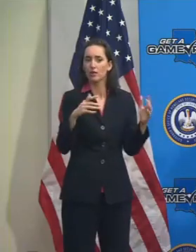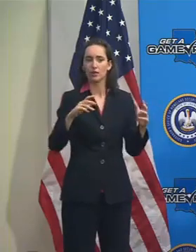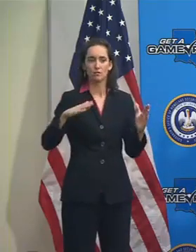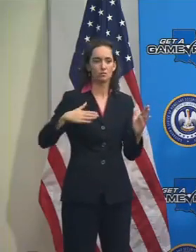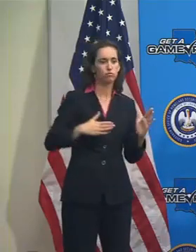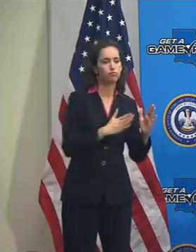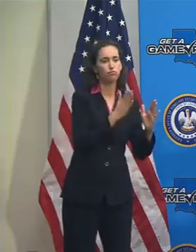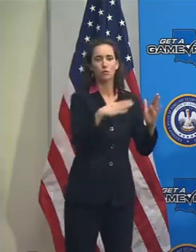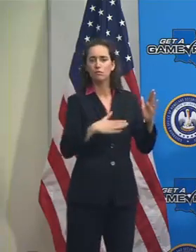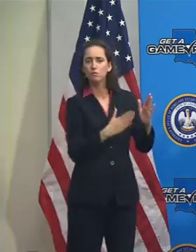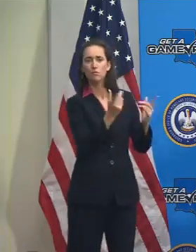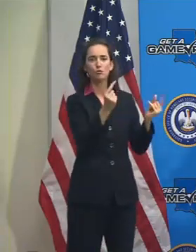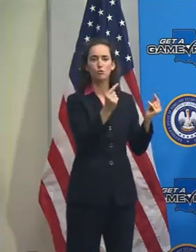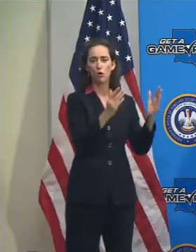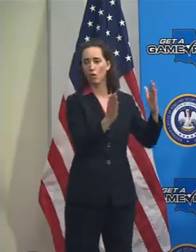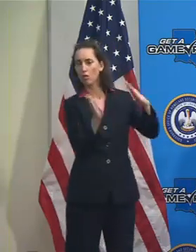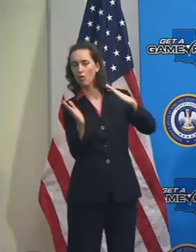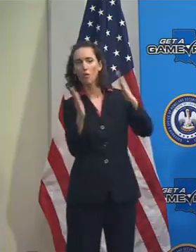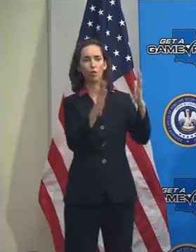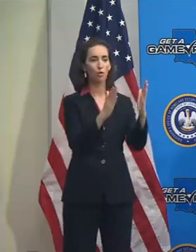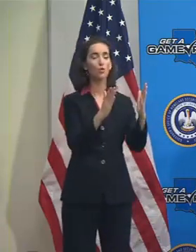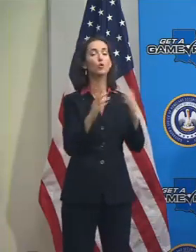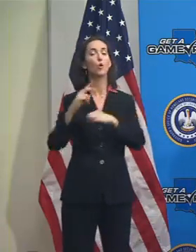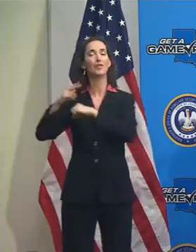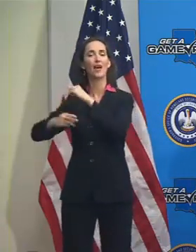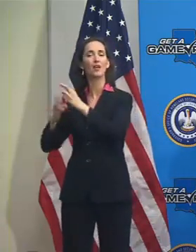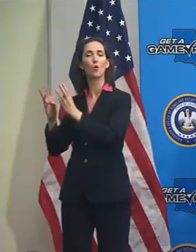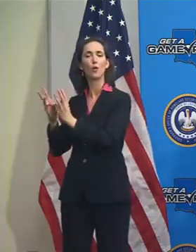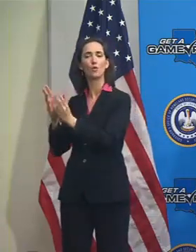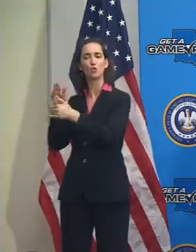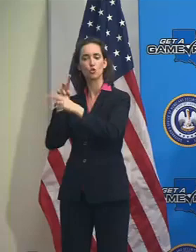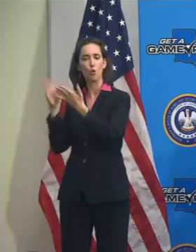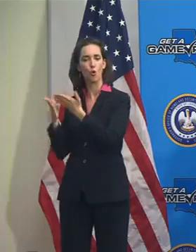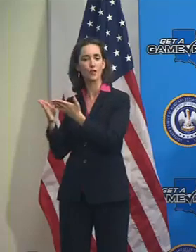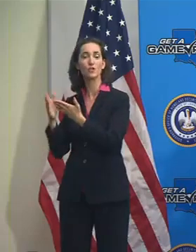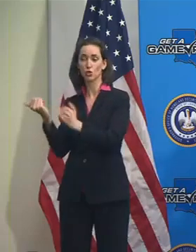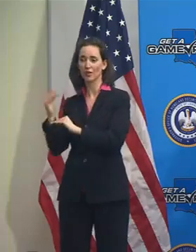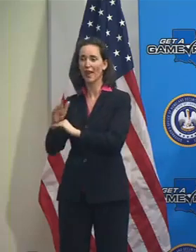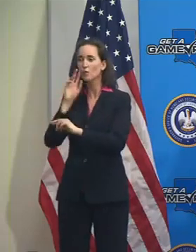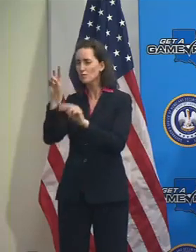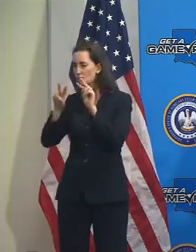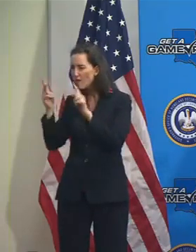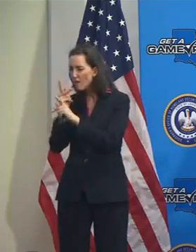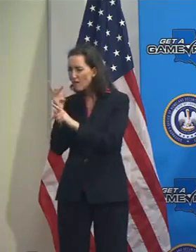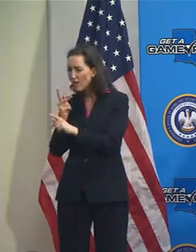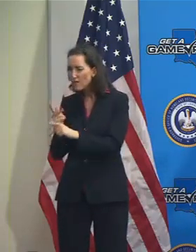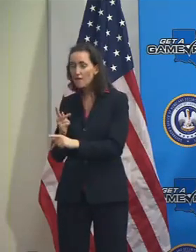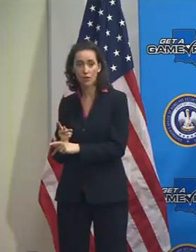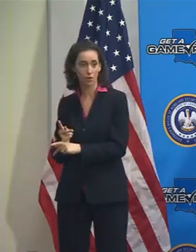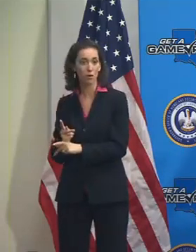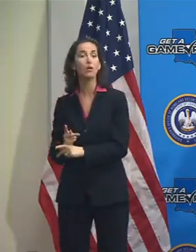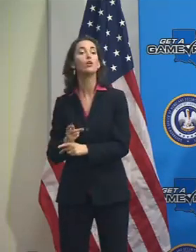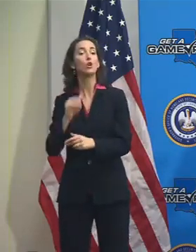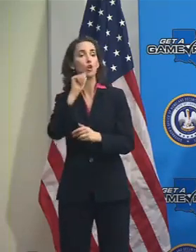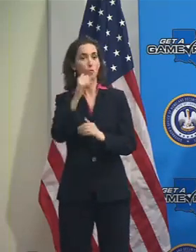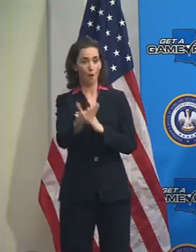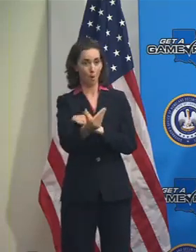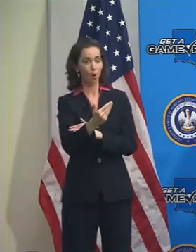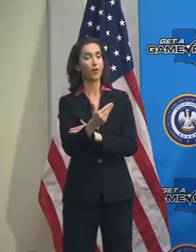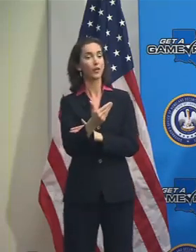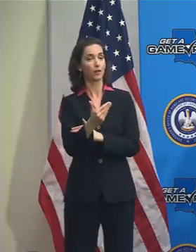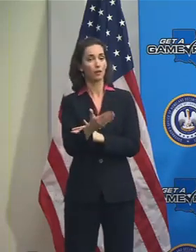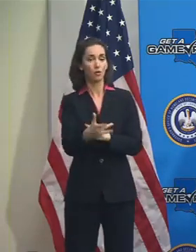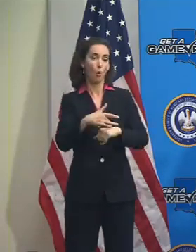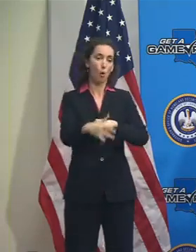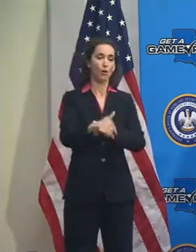And so all of those things will be figured out by the National Weather Service and Hurricane Center tonight. Much of that information should be available to us